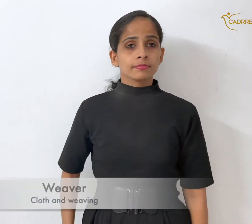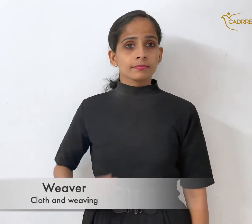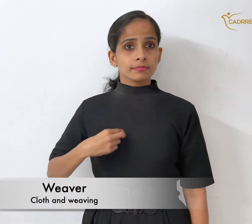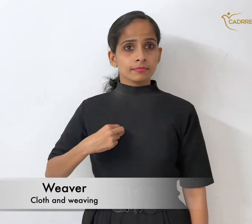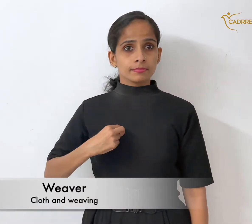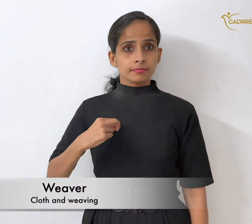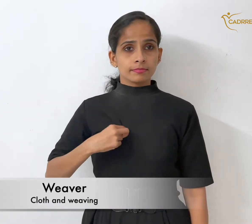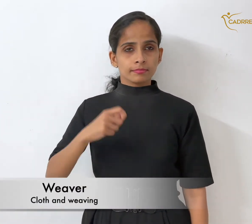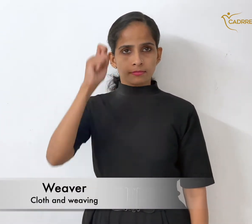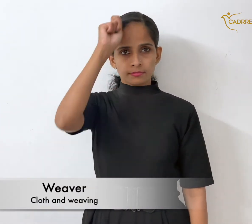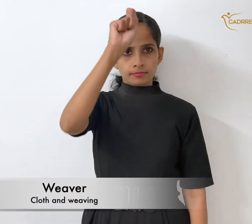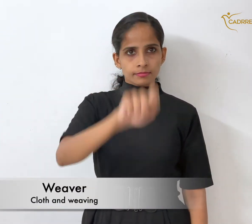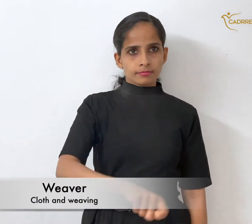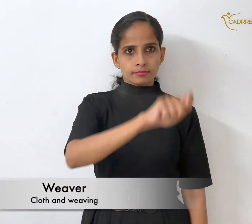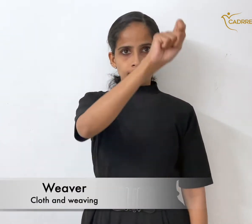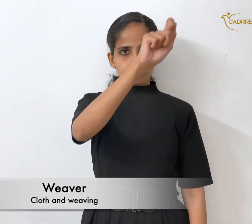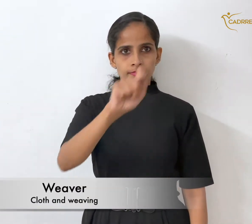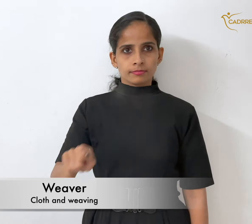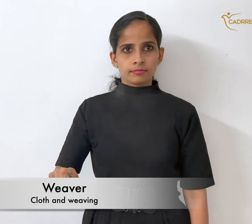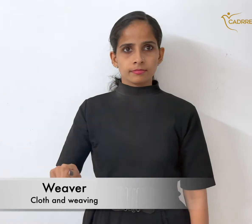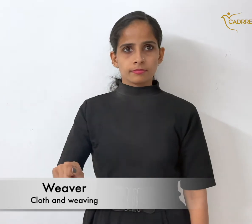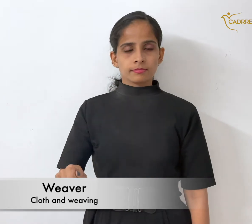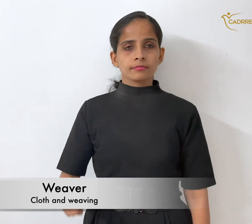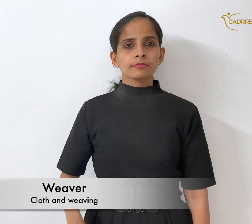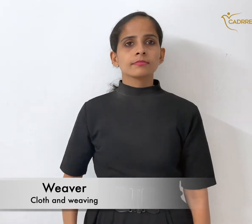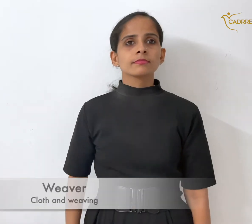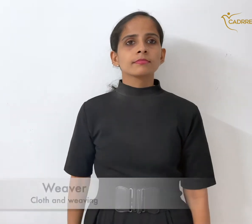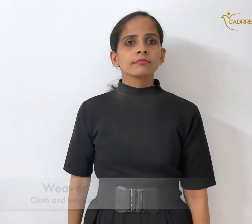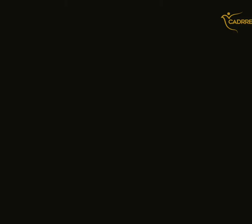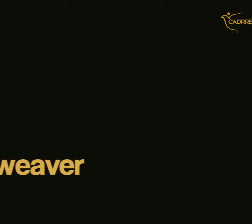Weaver, cloth and weaving.